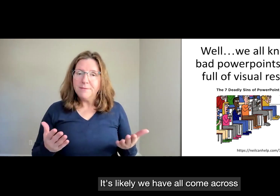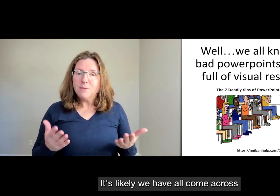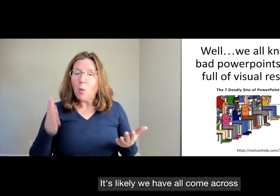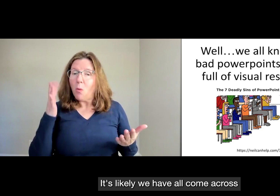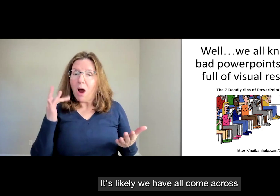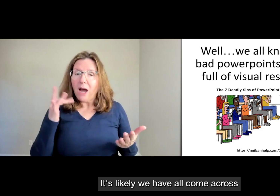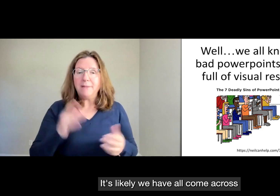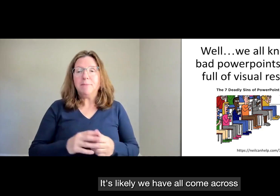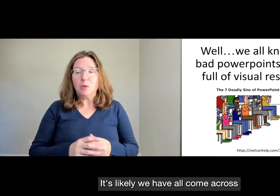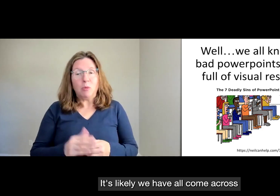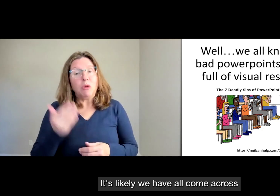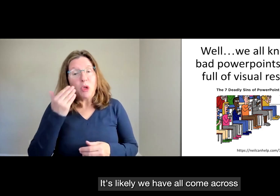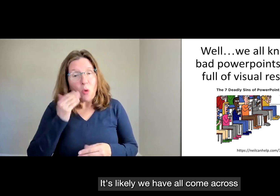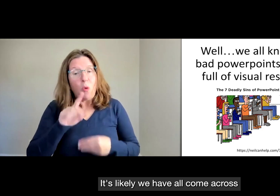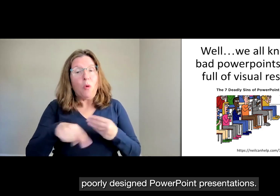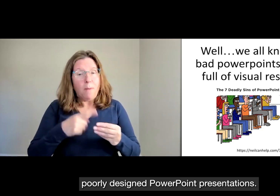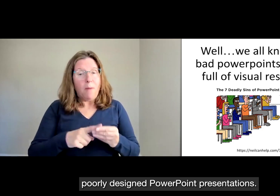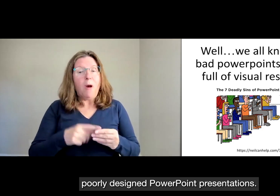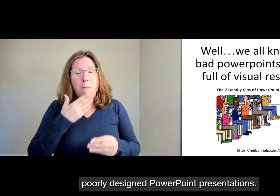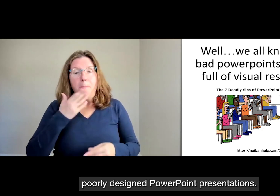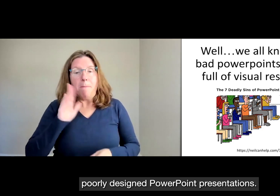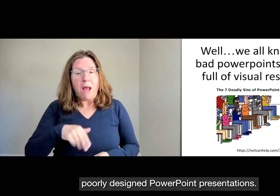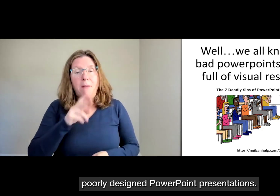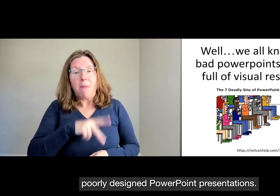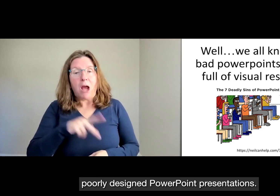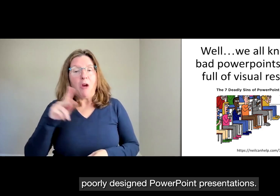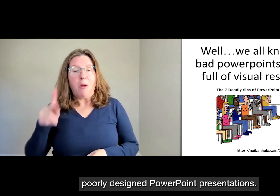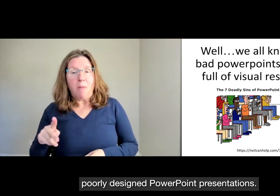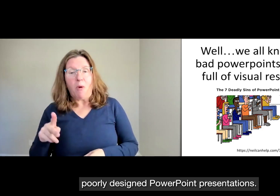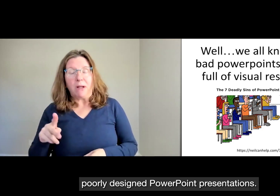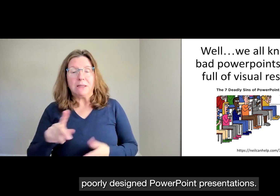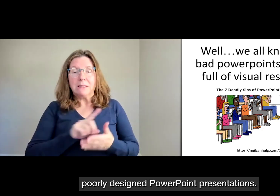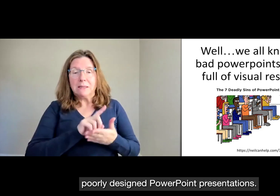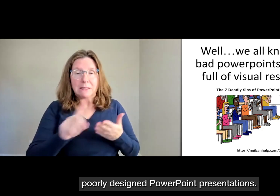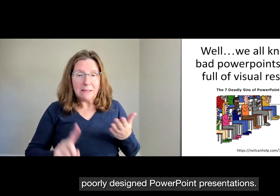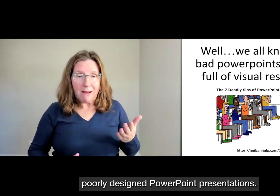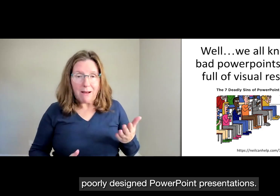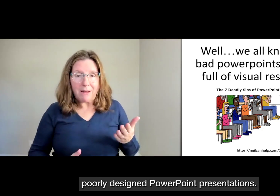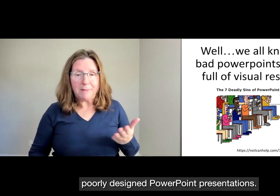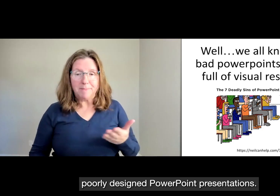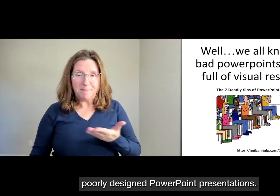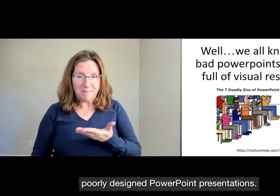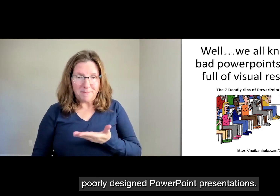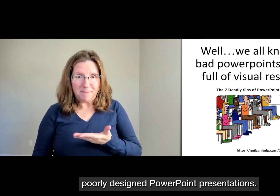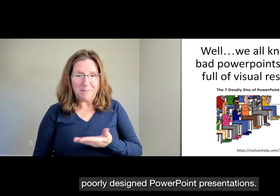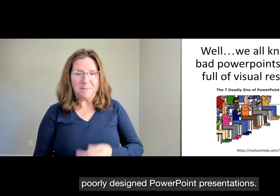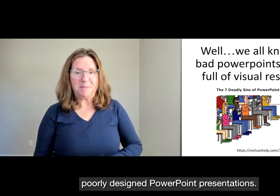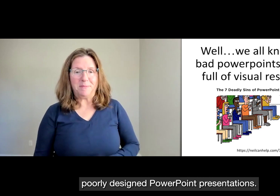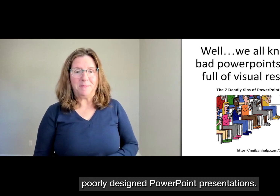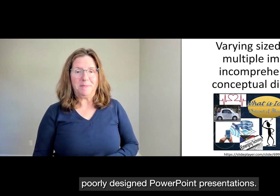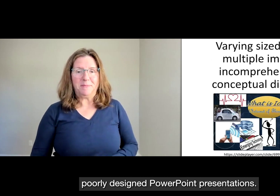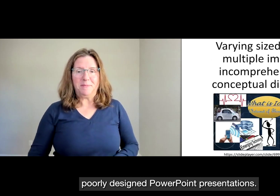It's likely we have all come across poorly designed PowerPoint presentations.